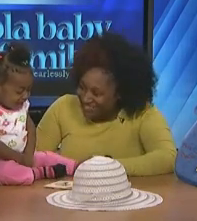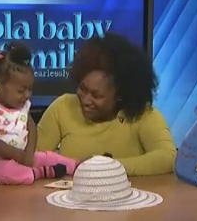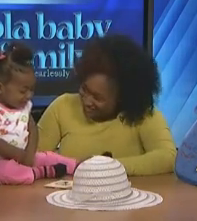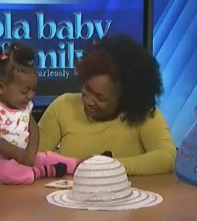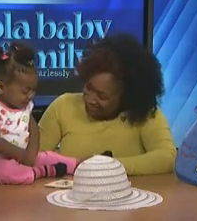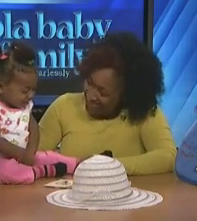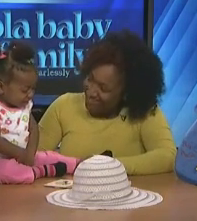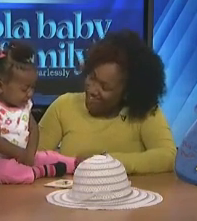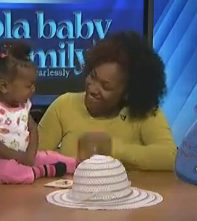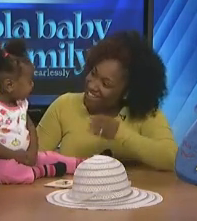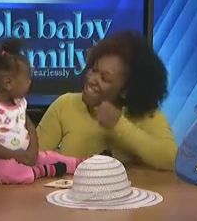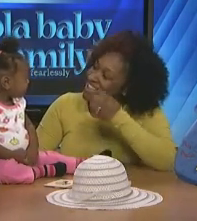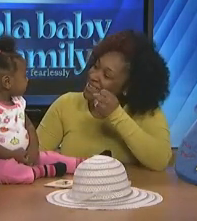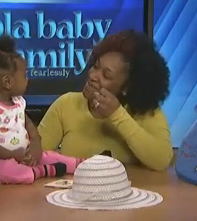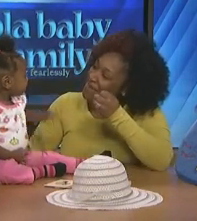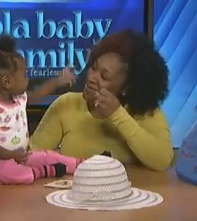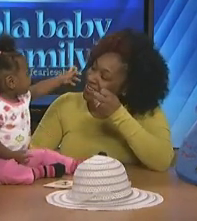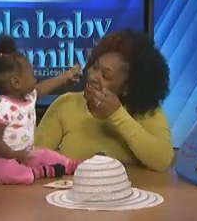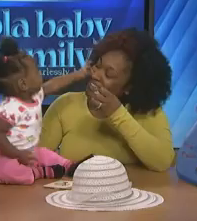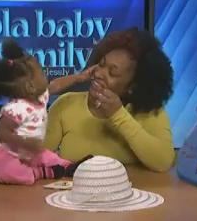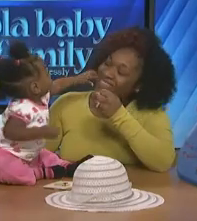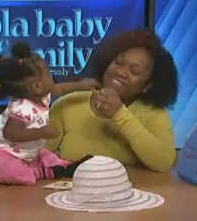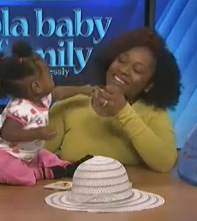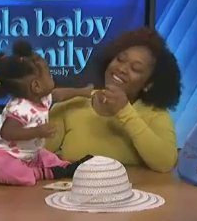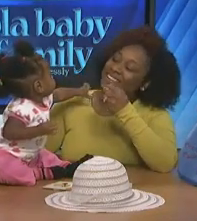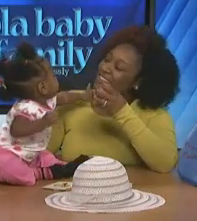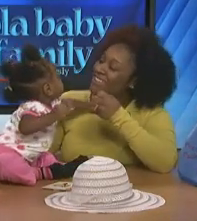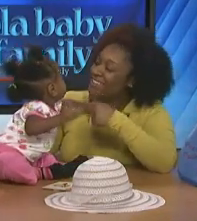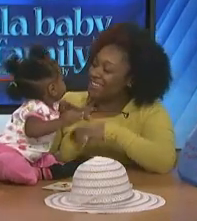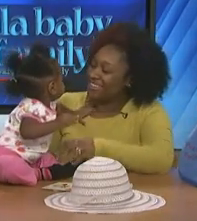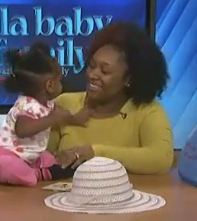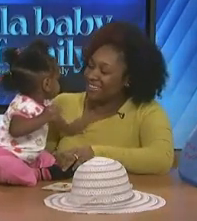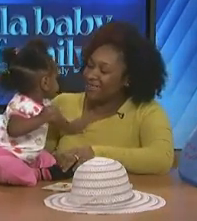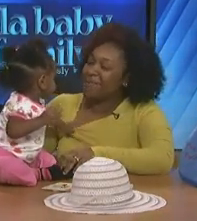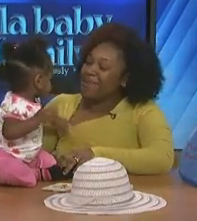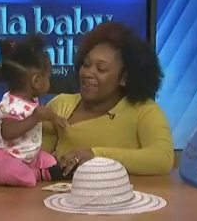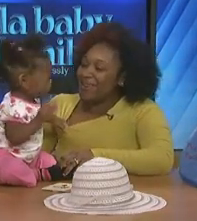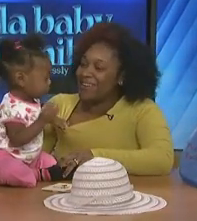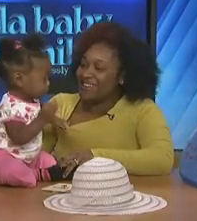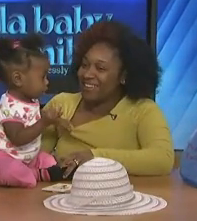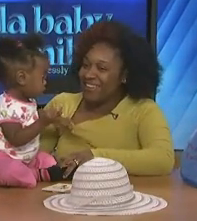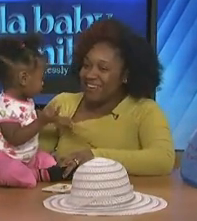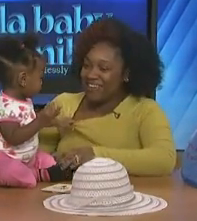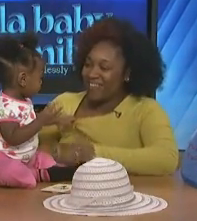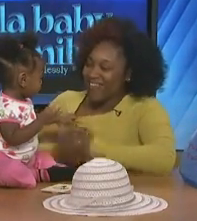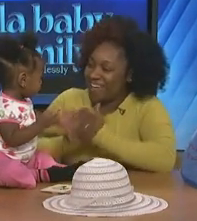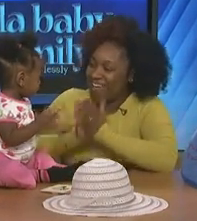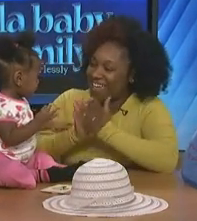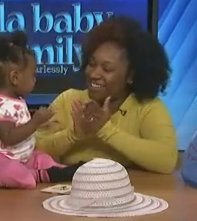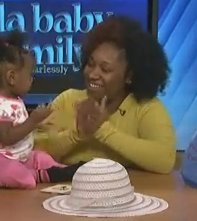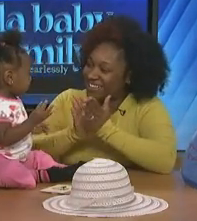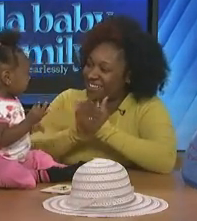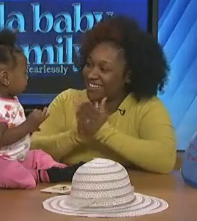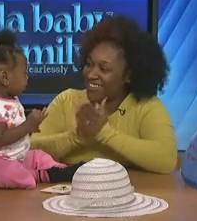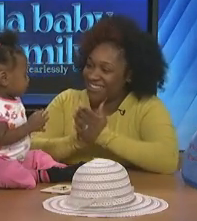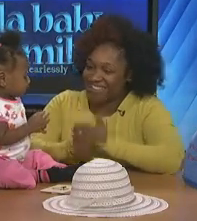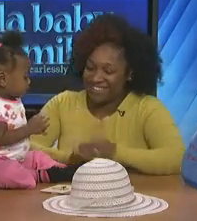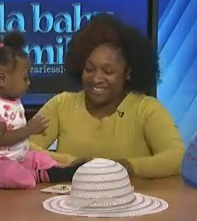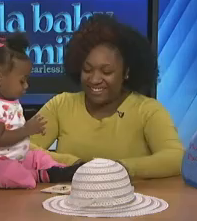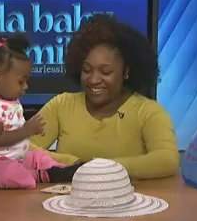right now, when she can't communicate only verbally, this is a helping source between those stages. Wonderful. Thank